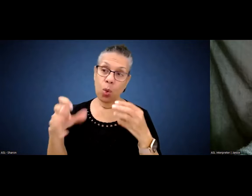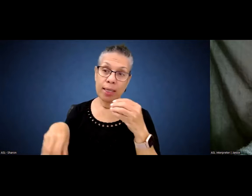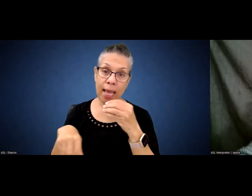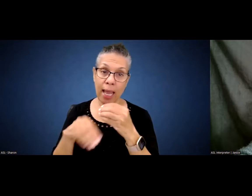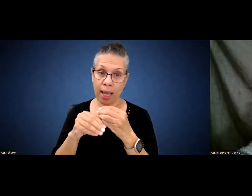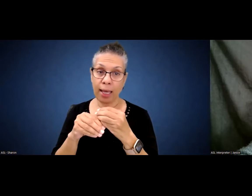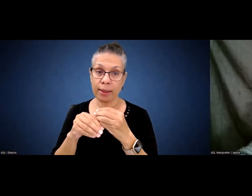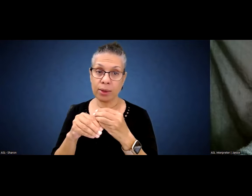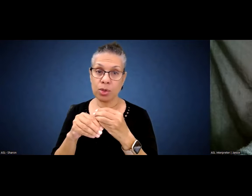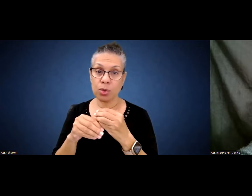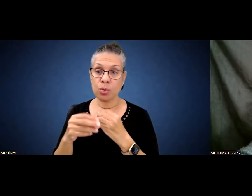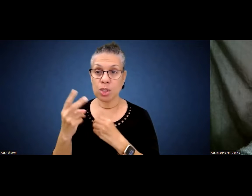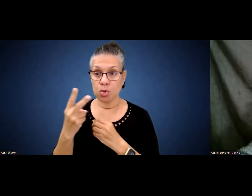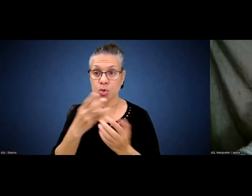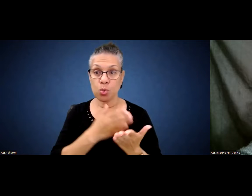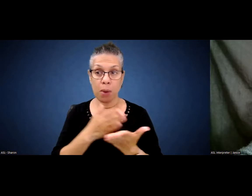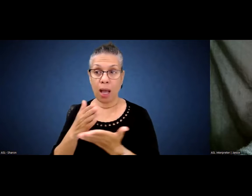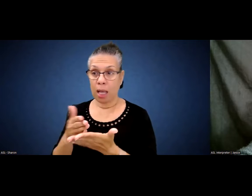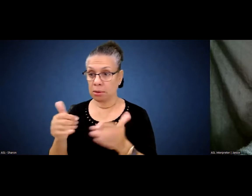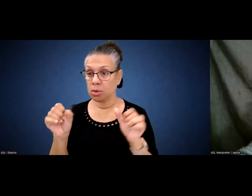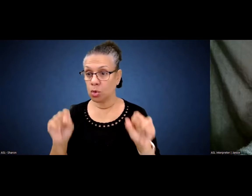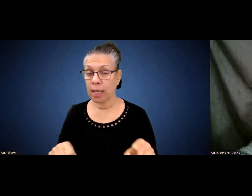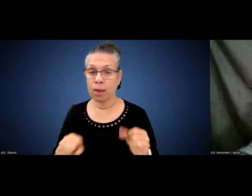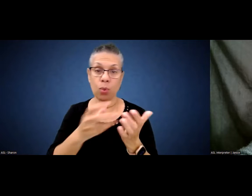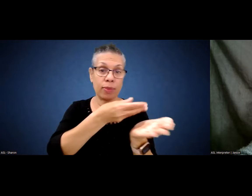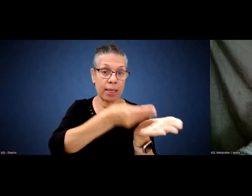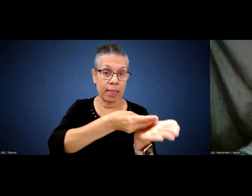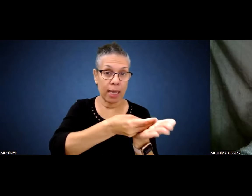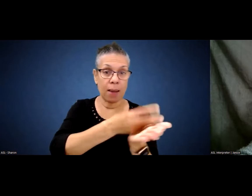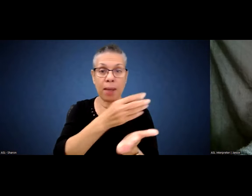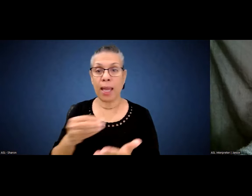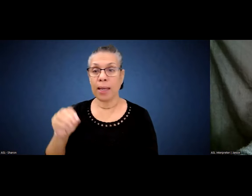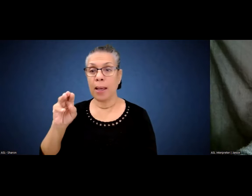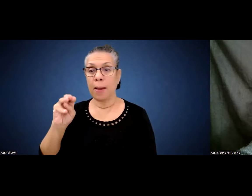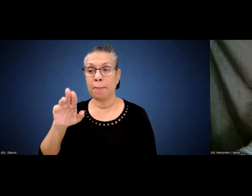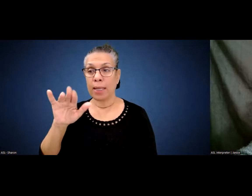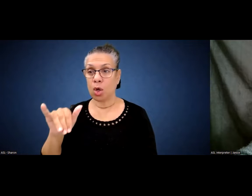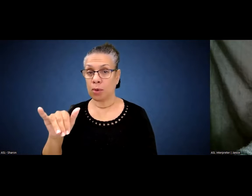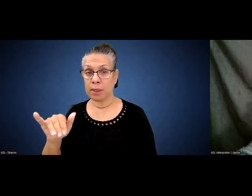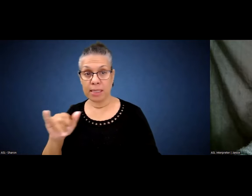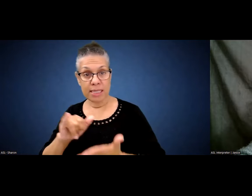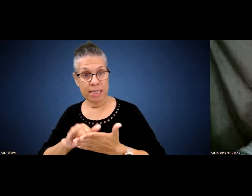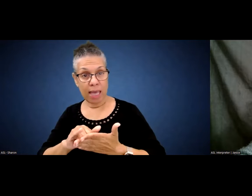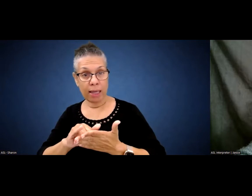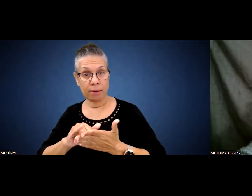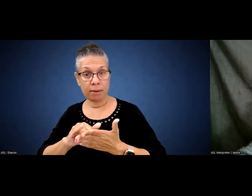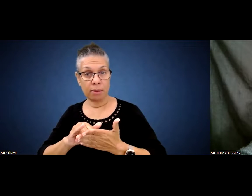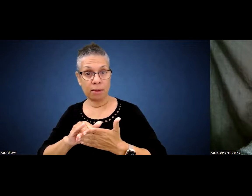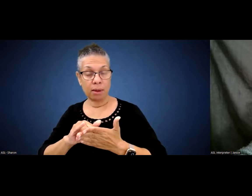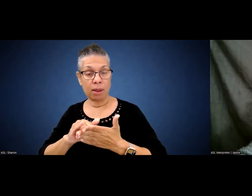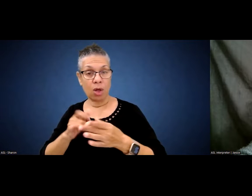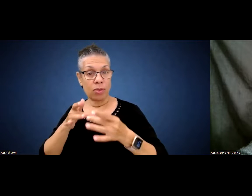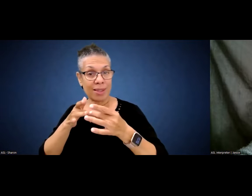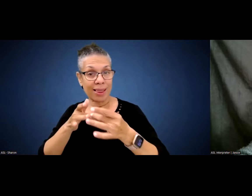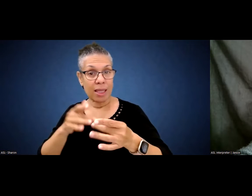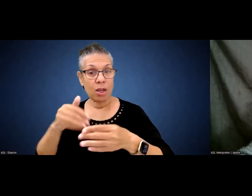two pieces as well, we can, the income and the minority. Does that sound like a way forward for our next meeting, at